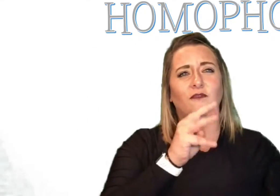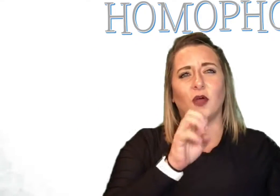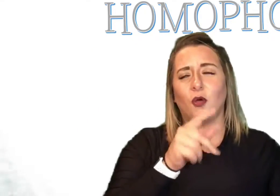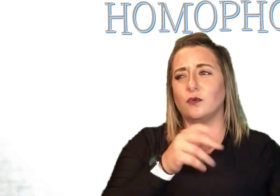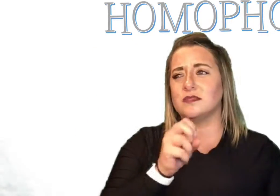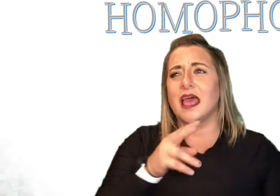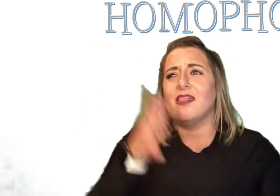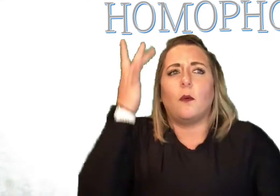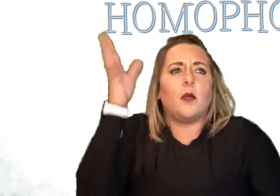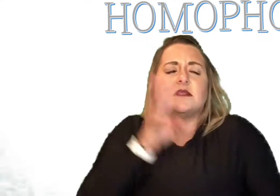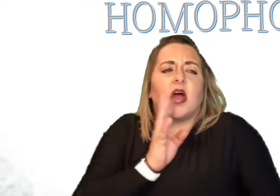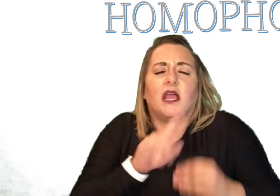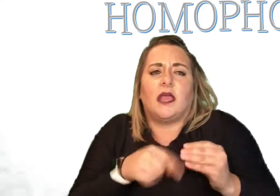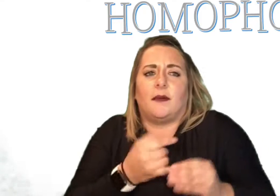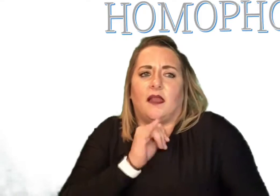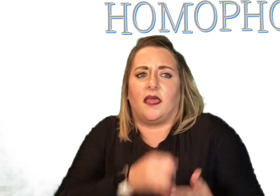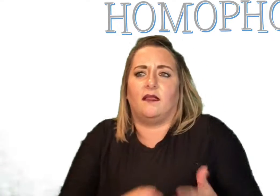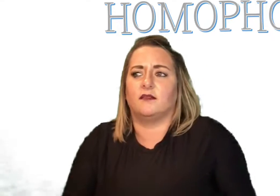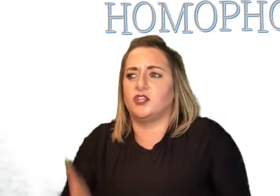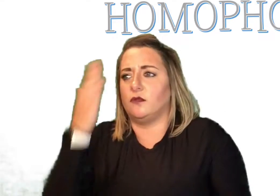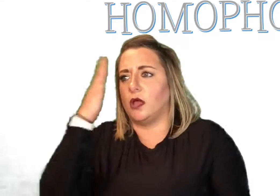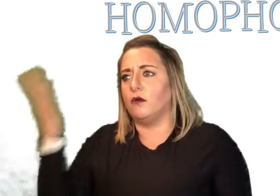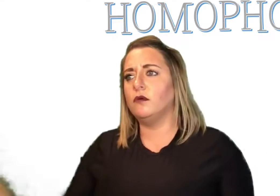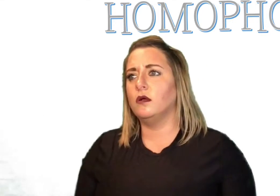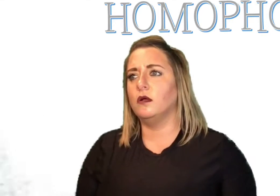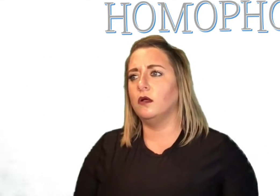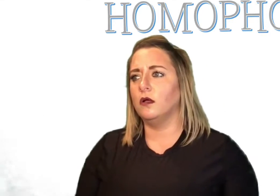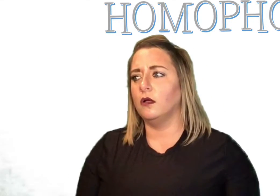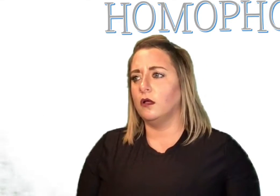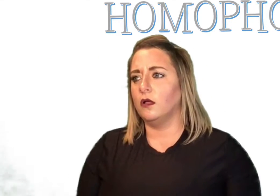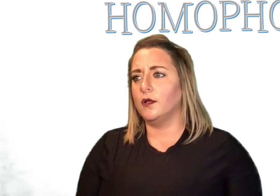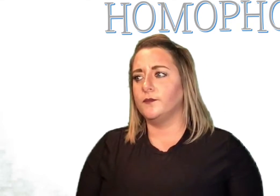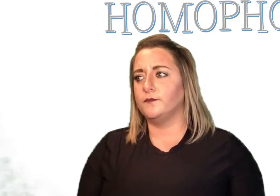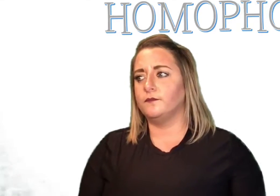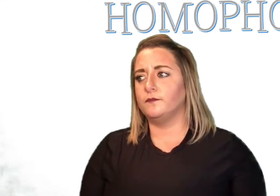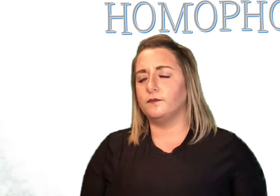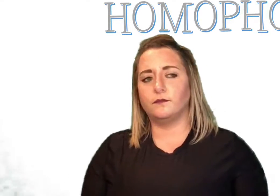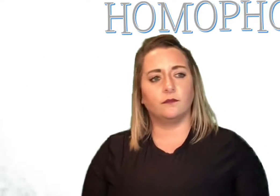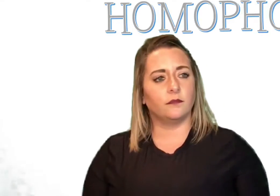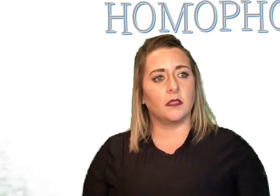which homophones? Why are we talking about it? Do you know?